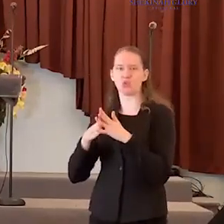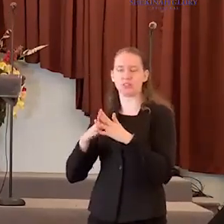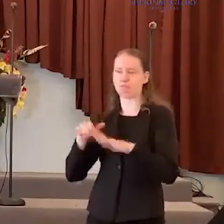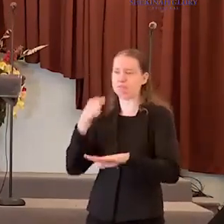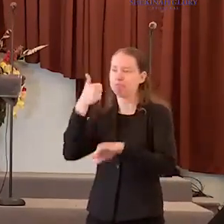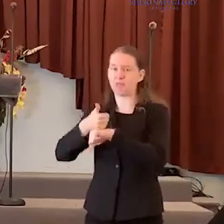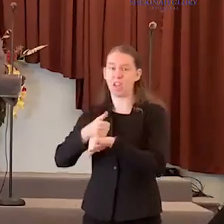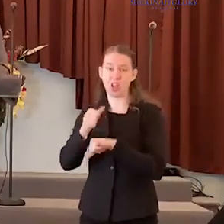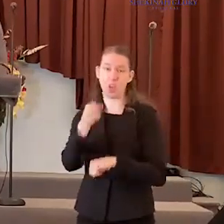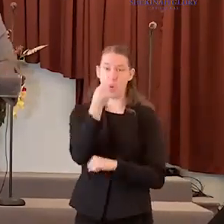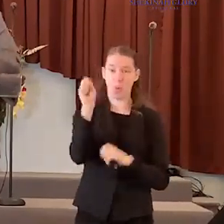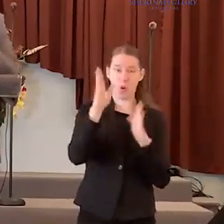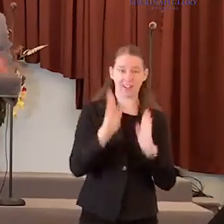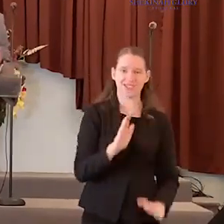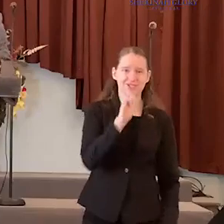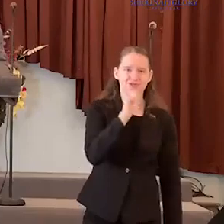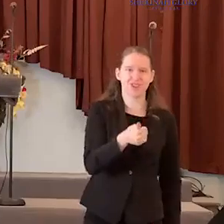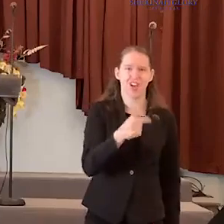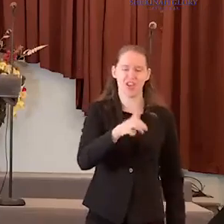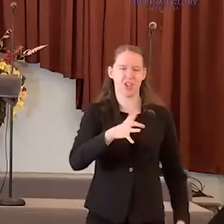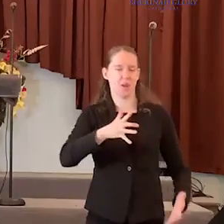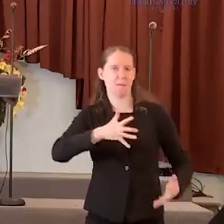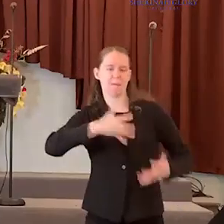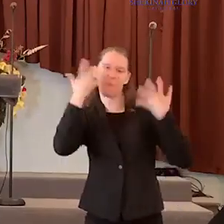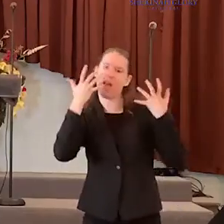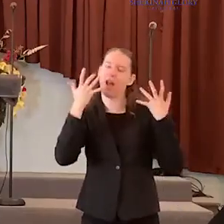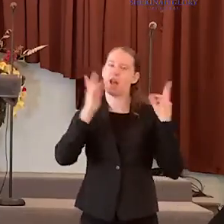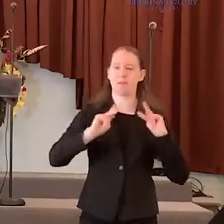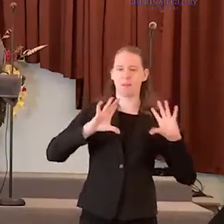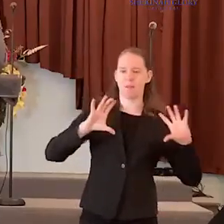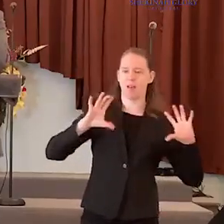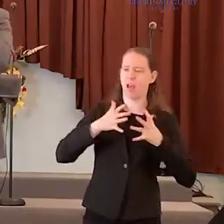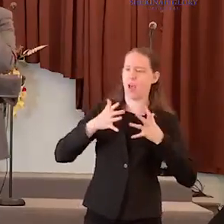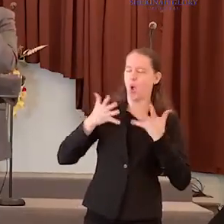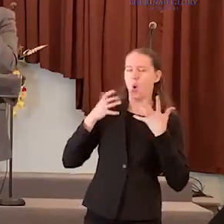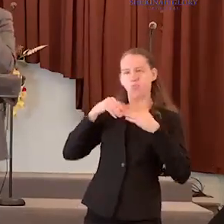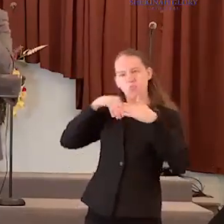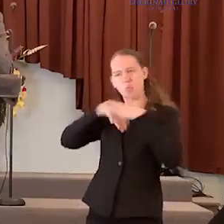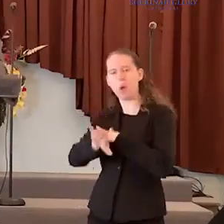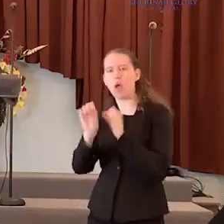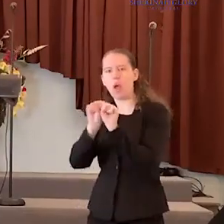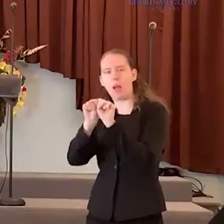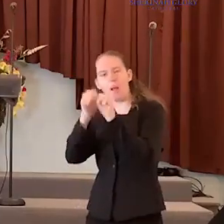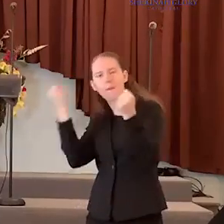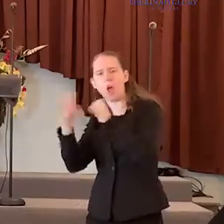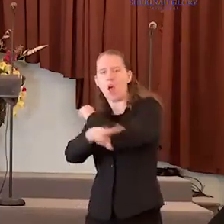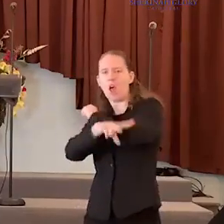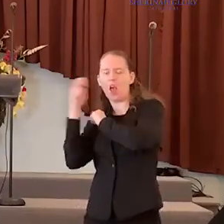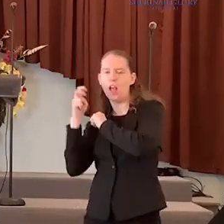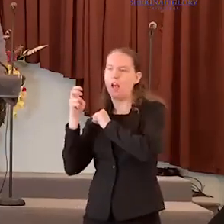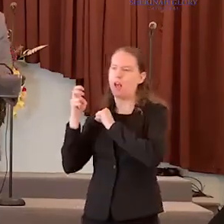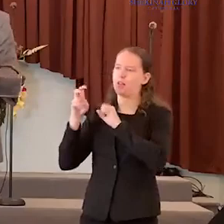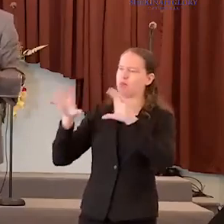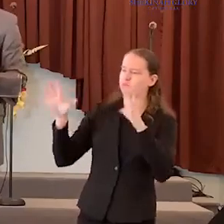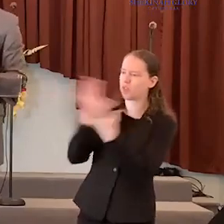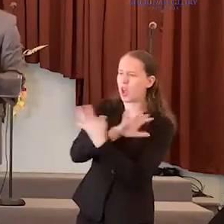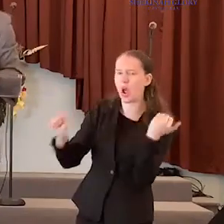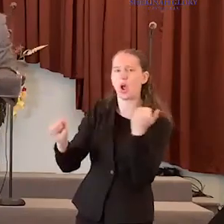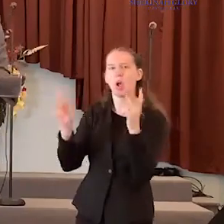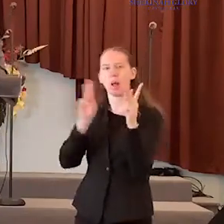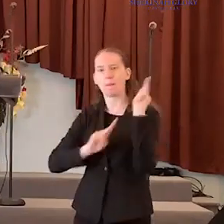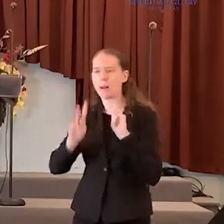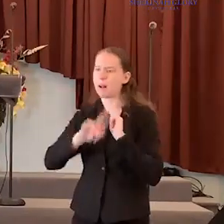protesters. They were violent mobs that broke in like robbers and thieves and murderers, destroyed